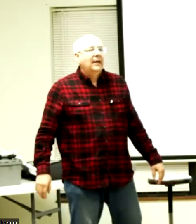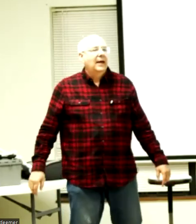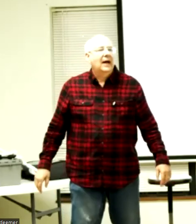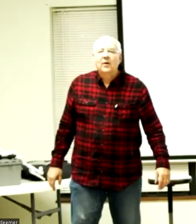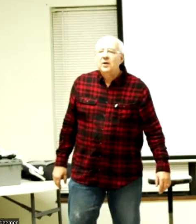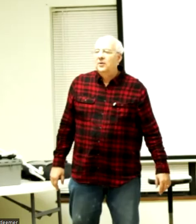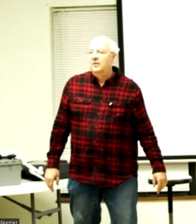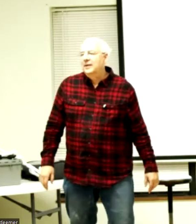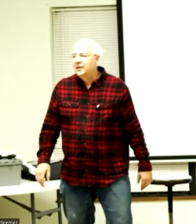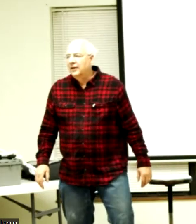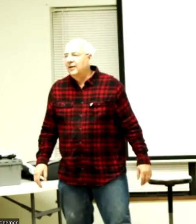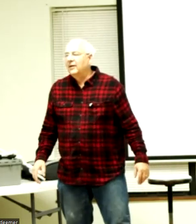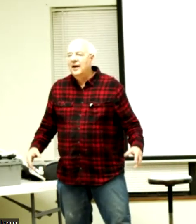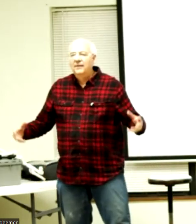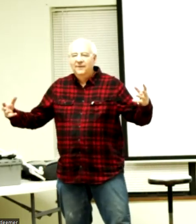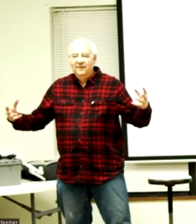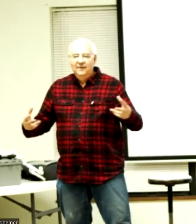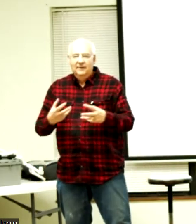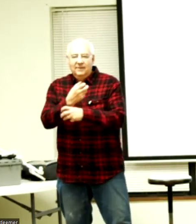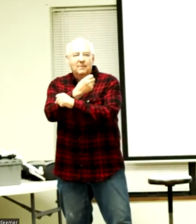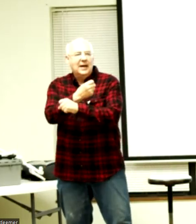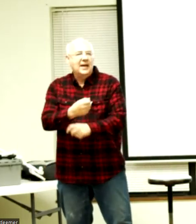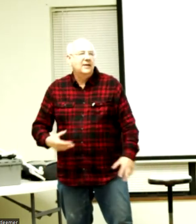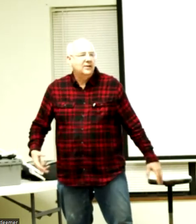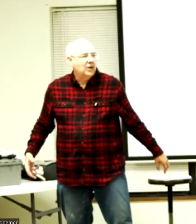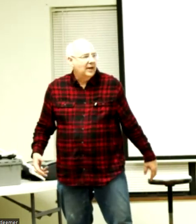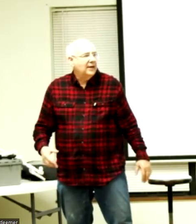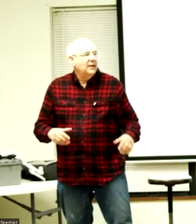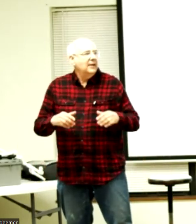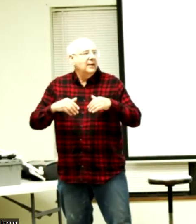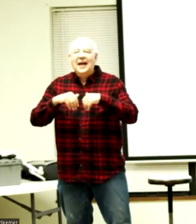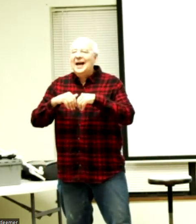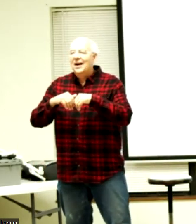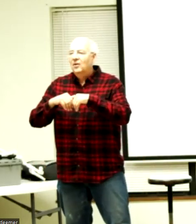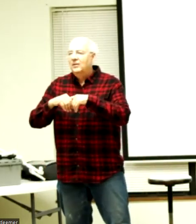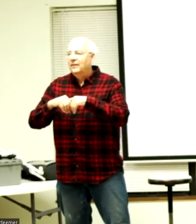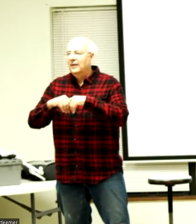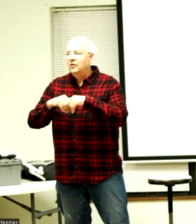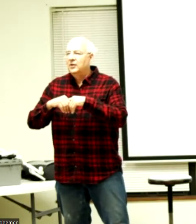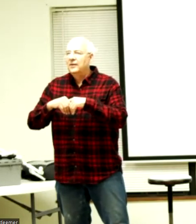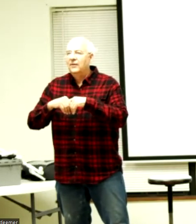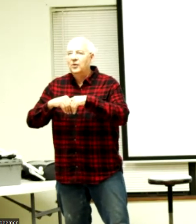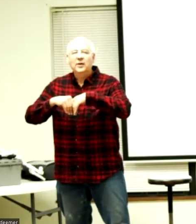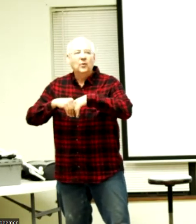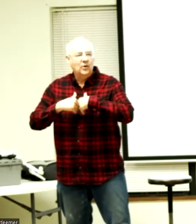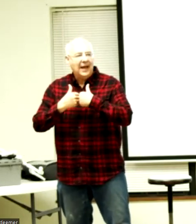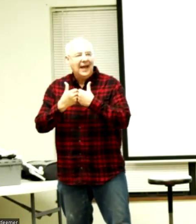Okay, how are you is another kind of combined sign. How, just if you're doing the word